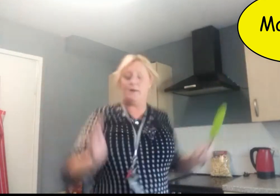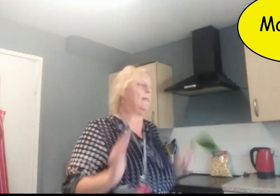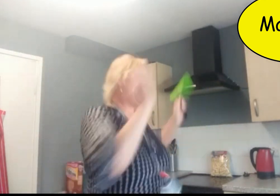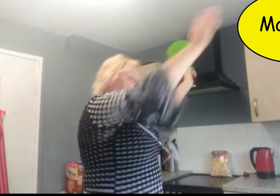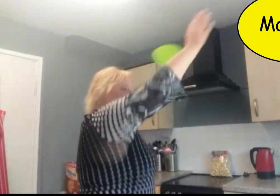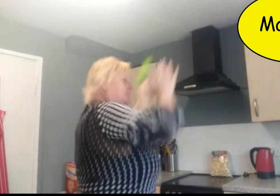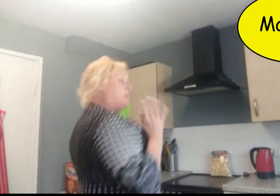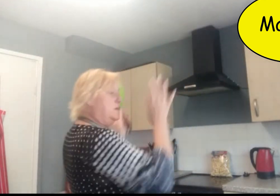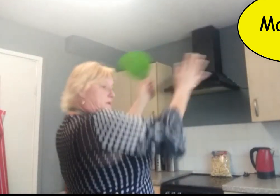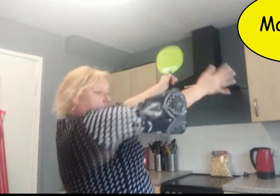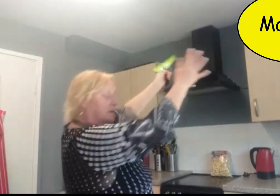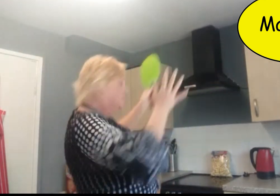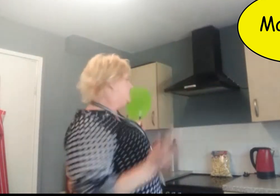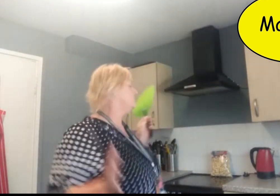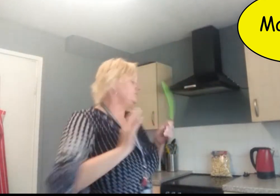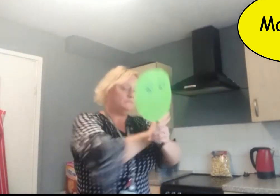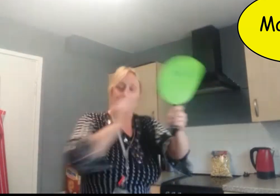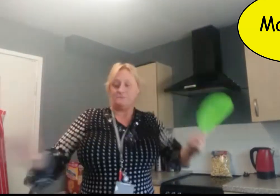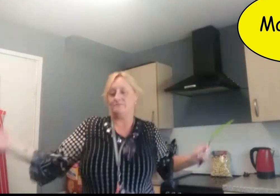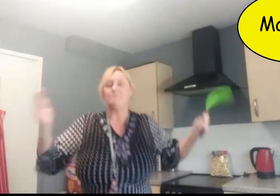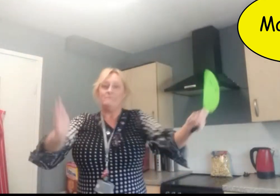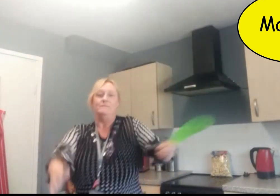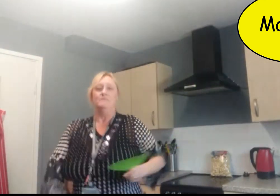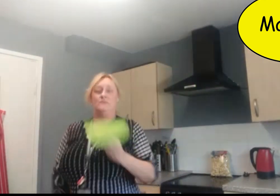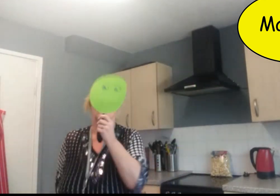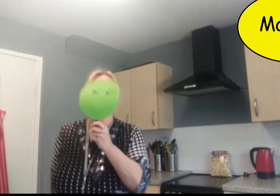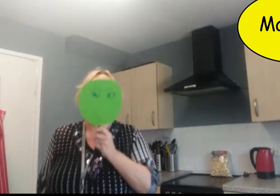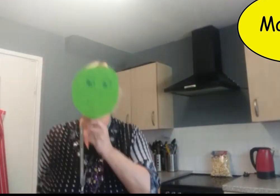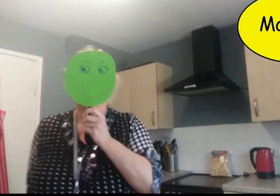I'm a hot air balloon that could go to space